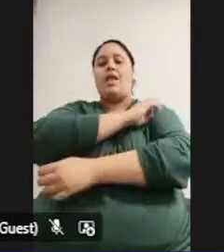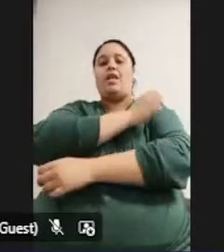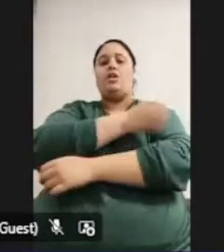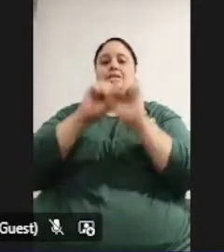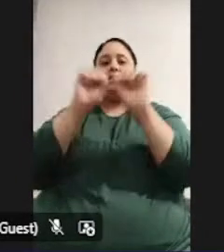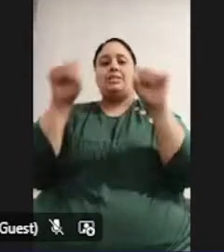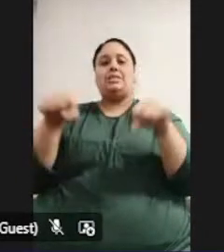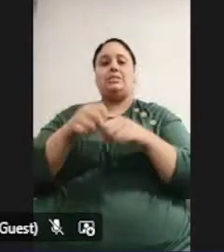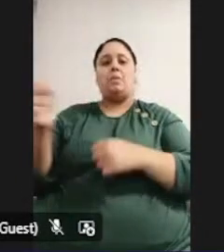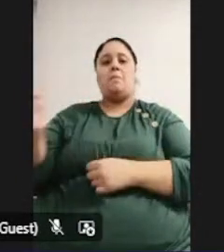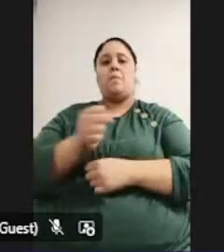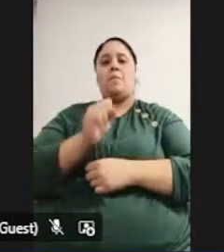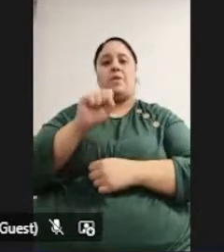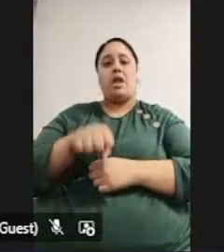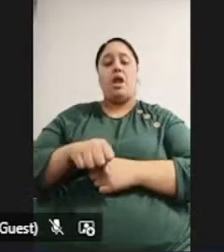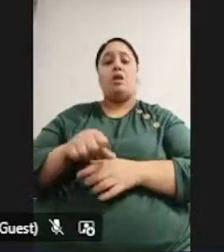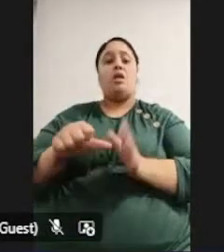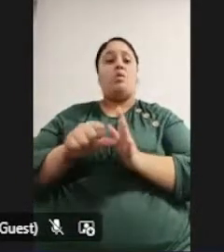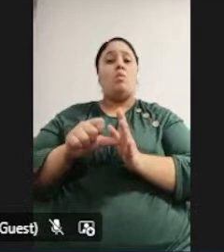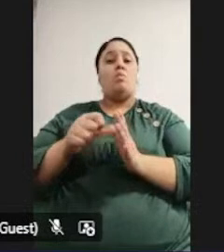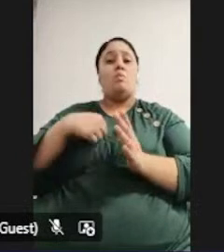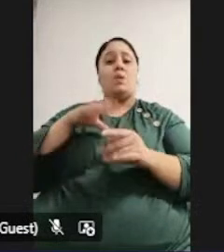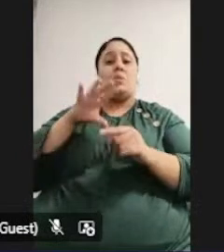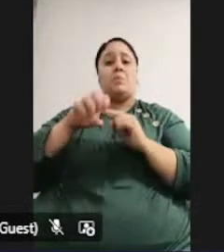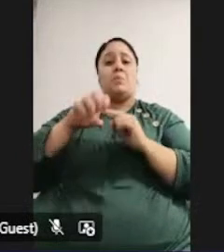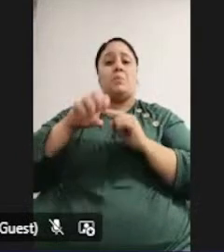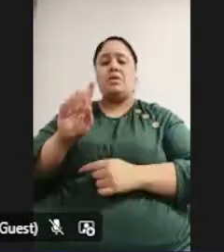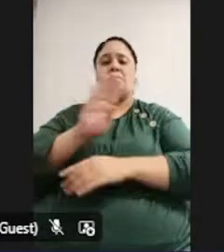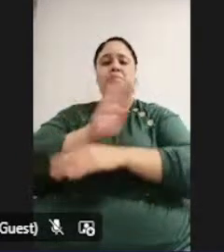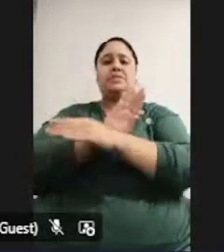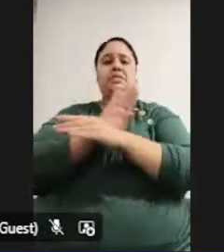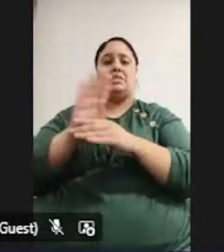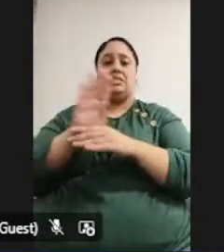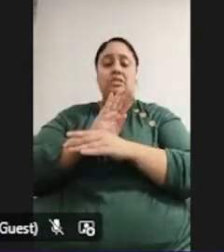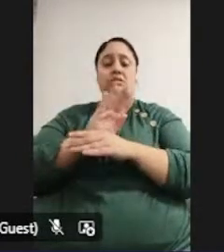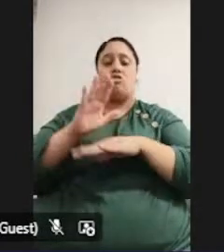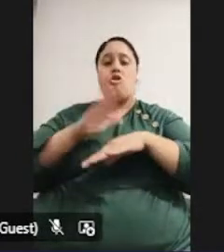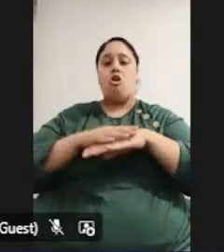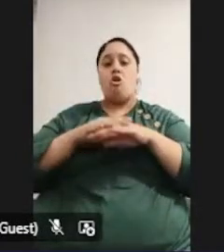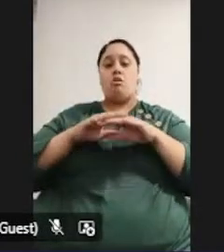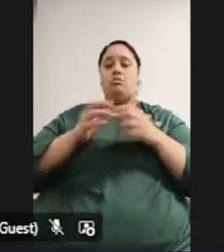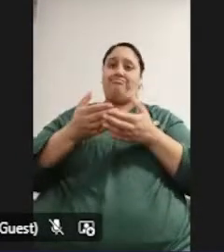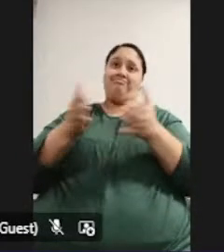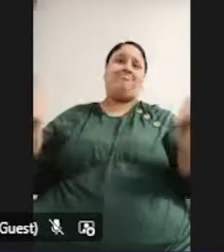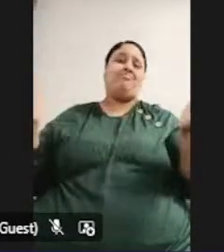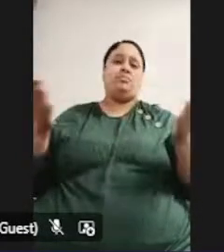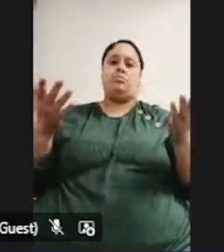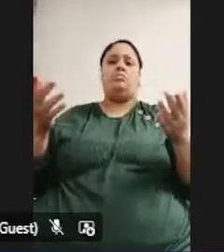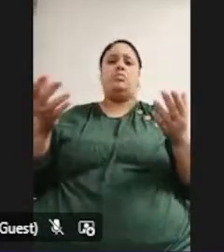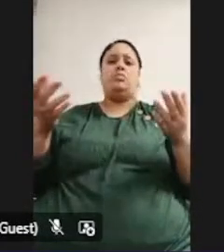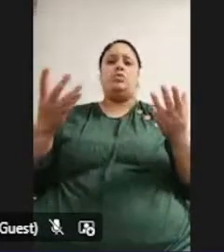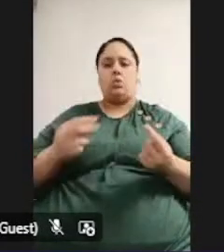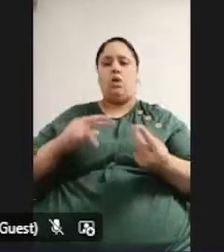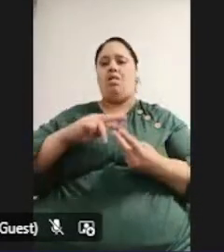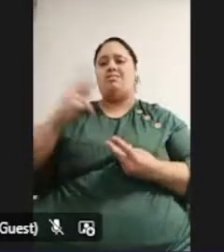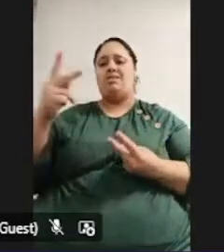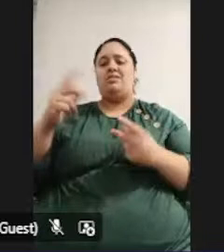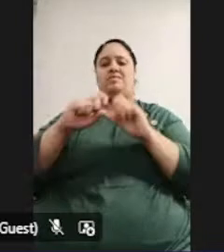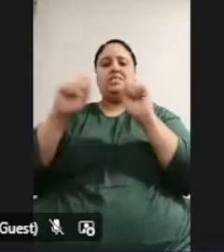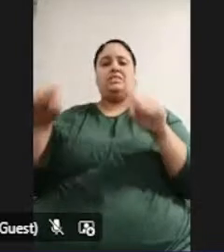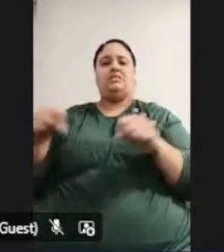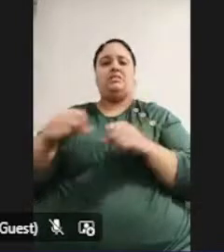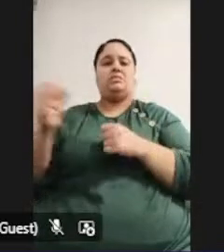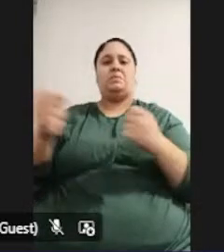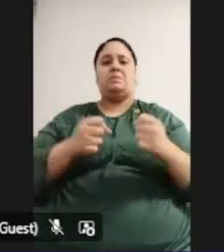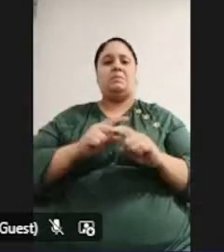we found is that businesses on the whole are really putting in alternative systems, but for now, a lot of that has been focused on